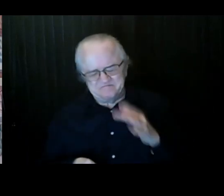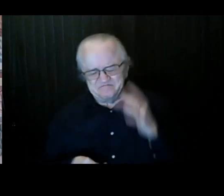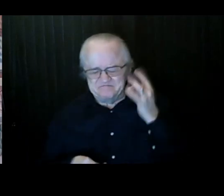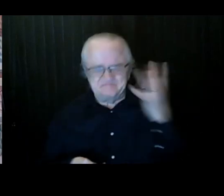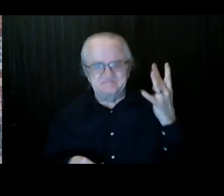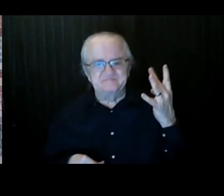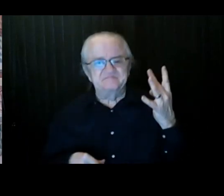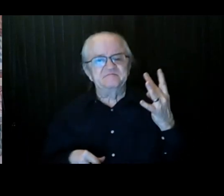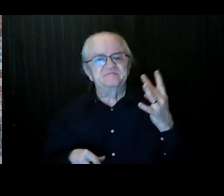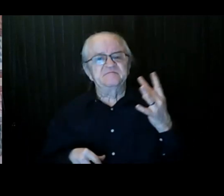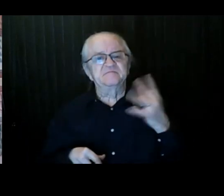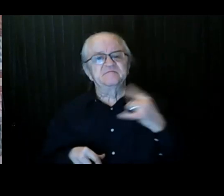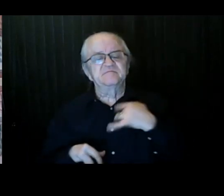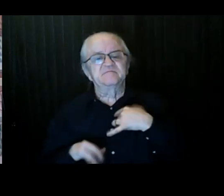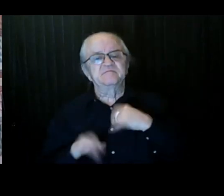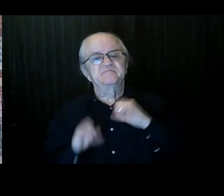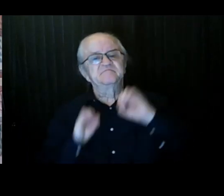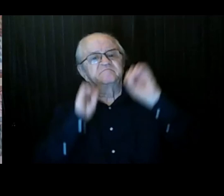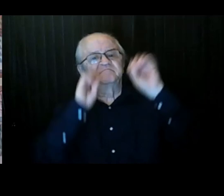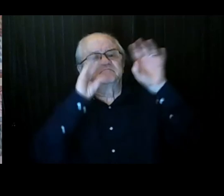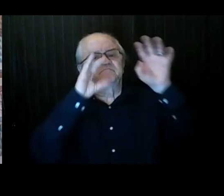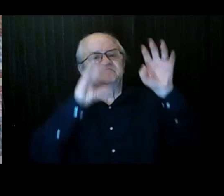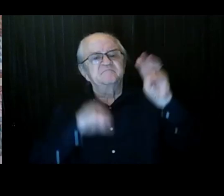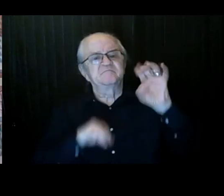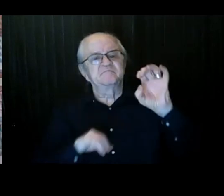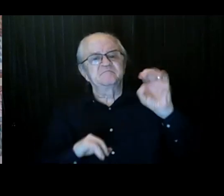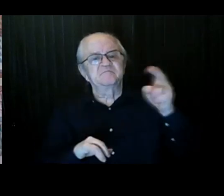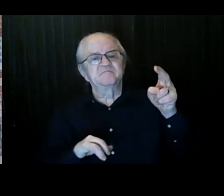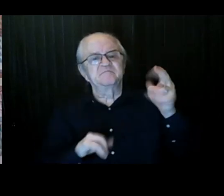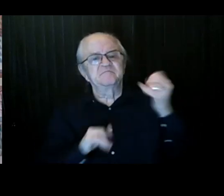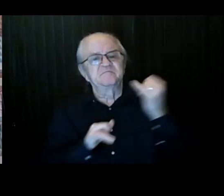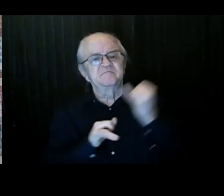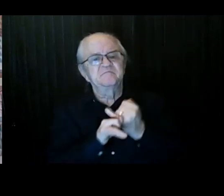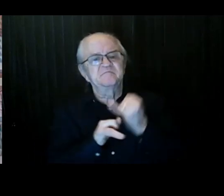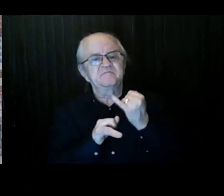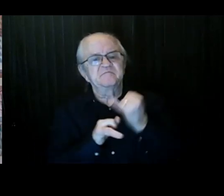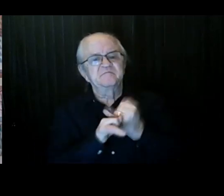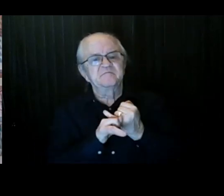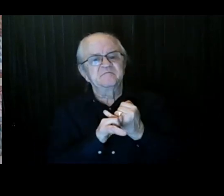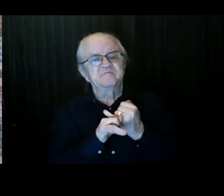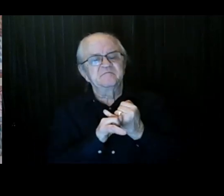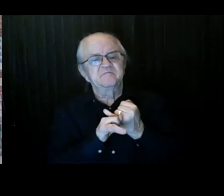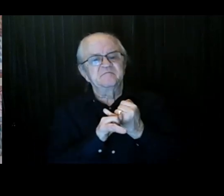When I dropped Cindy off in Michigan at the facility she was going to go to,